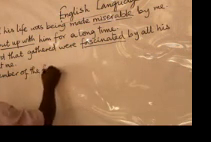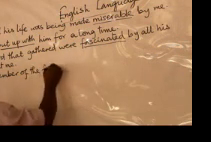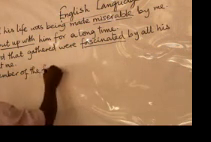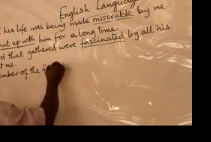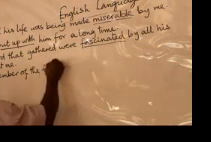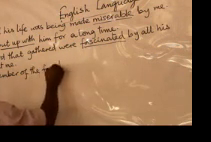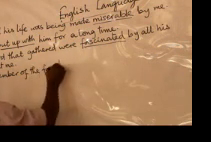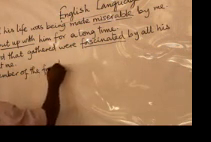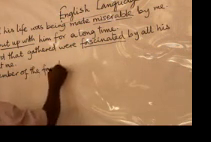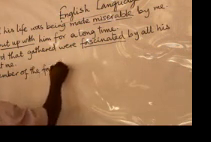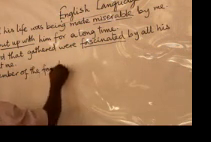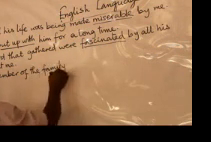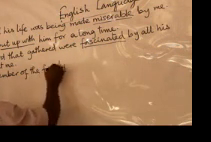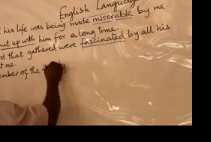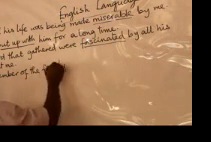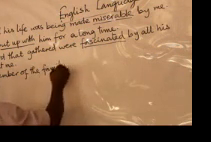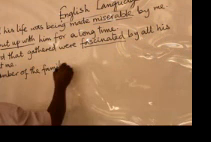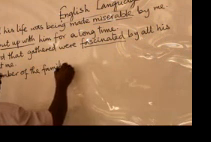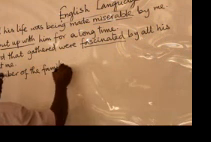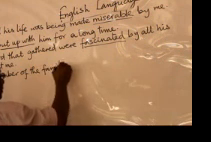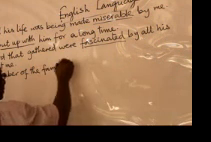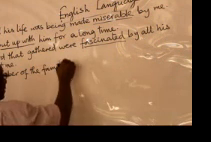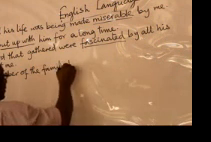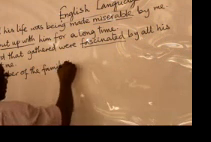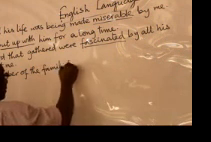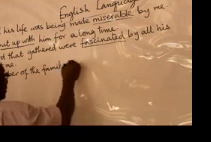has to cooperate